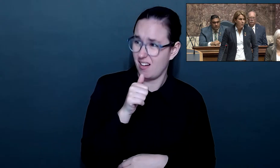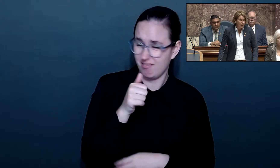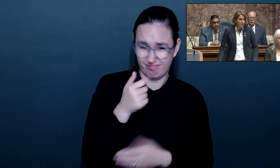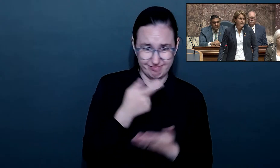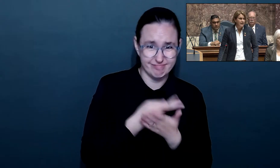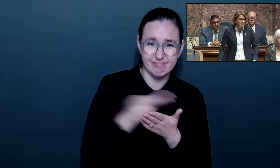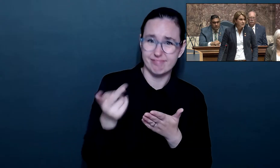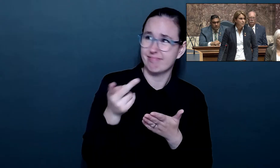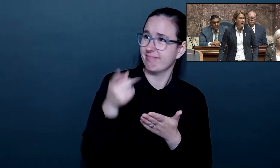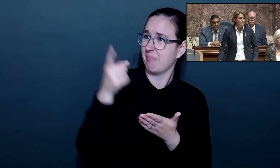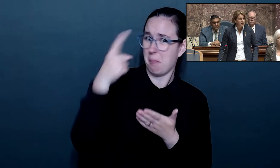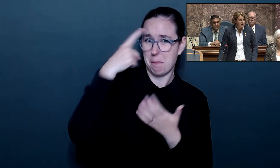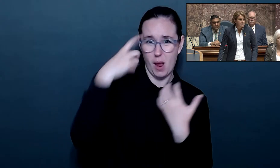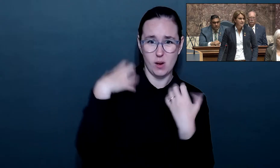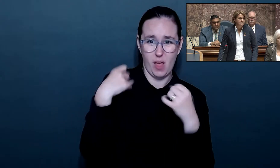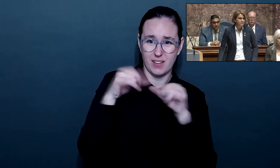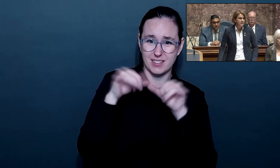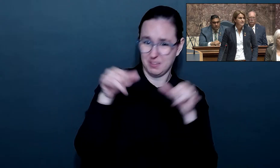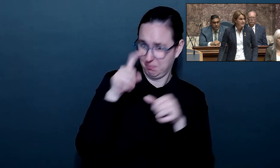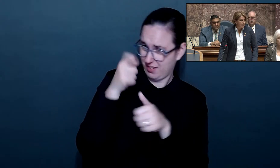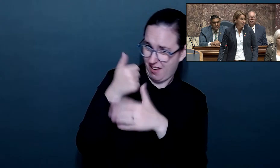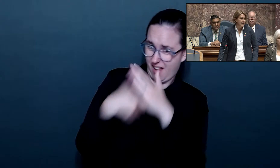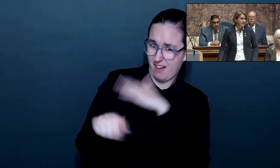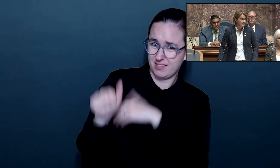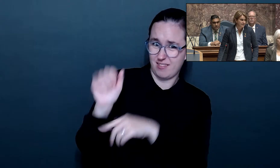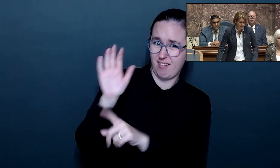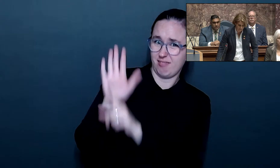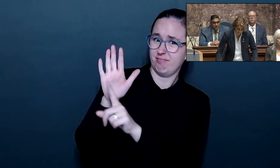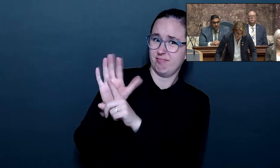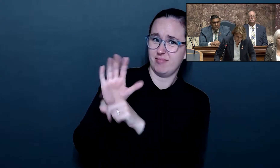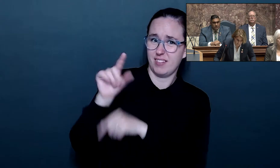an inquiry into our system today.